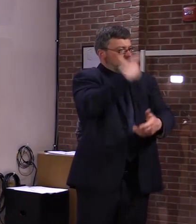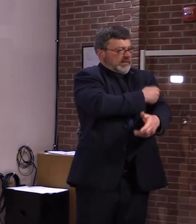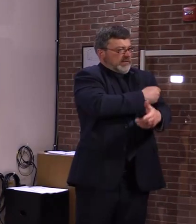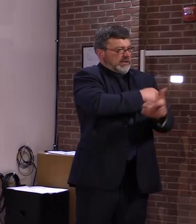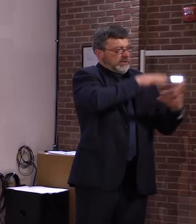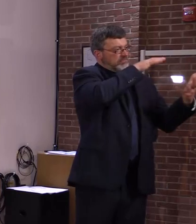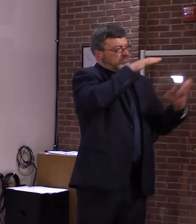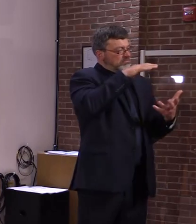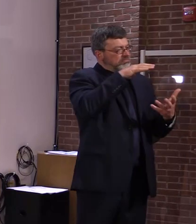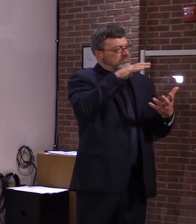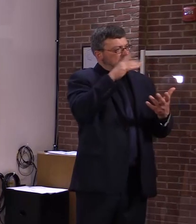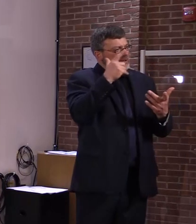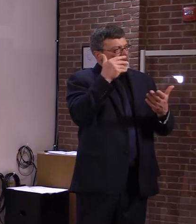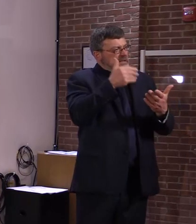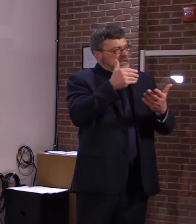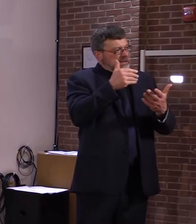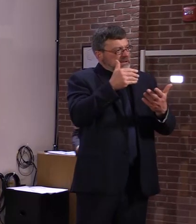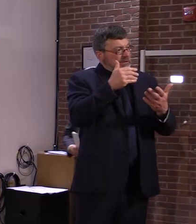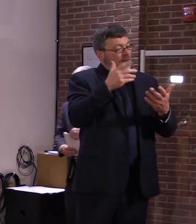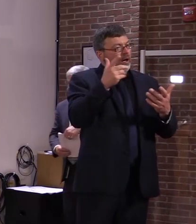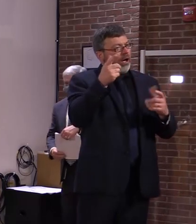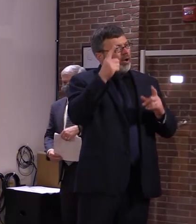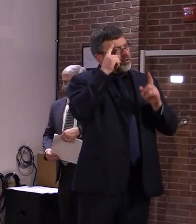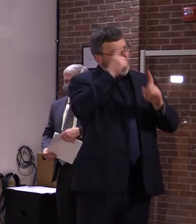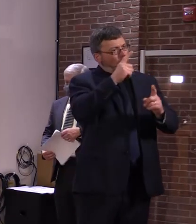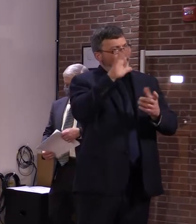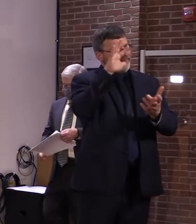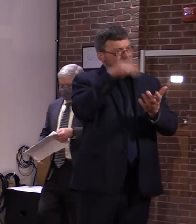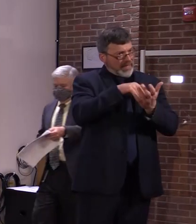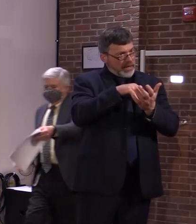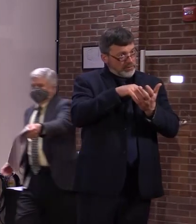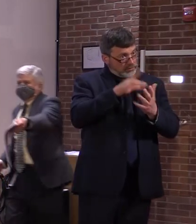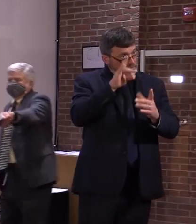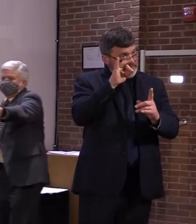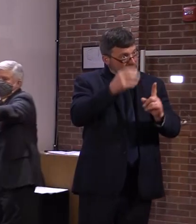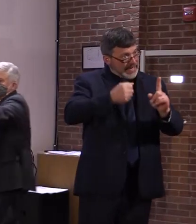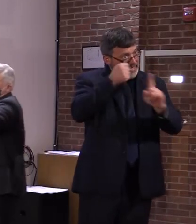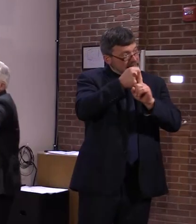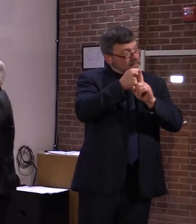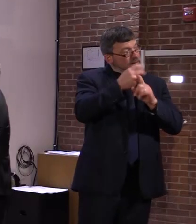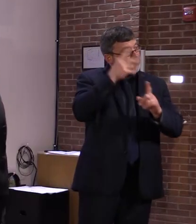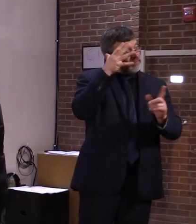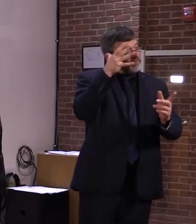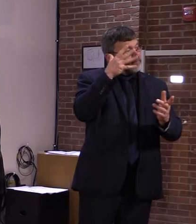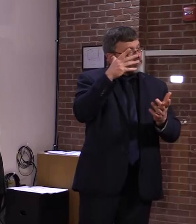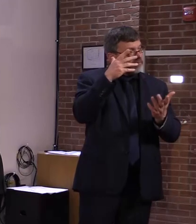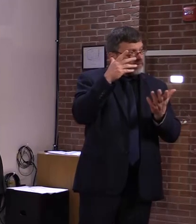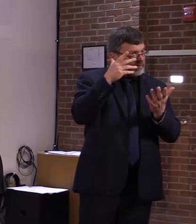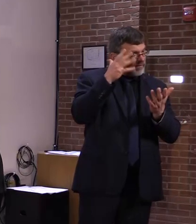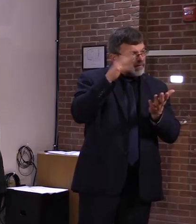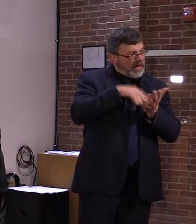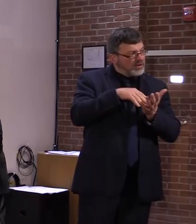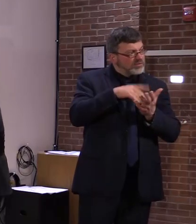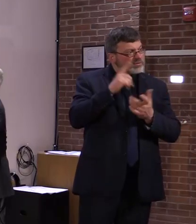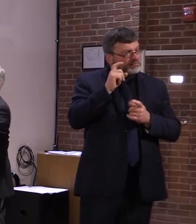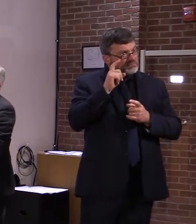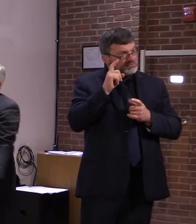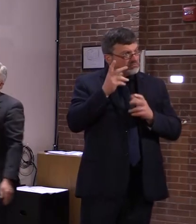I think your number, I know it was 4,000 something. Let me get it for you exactly.